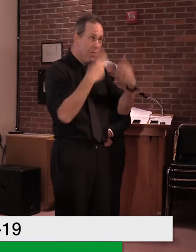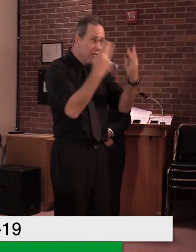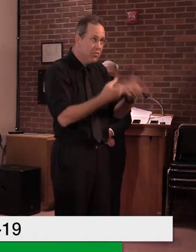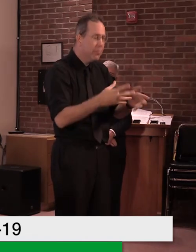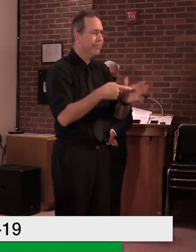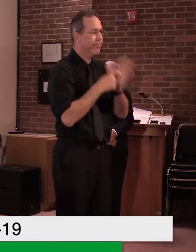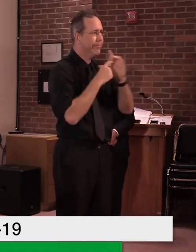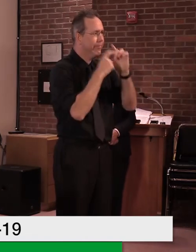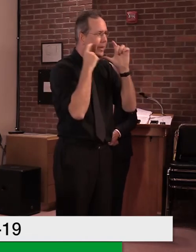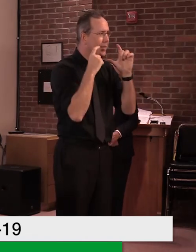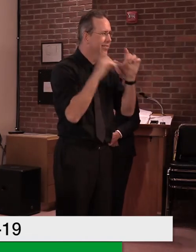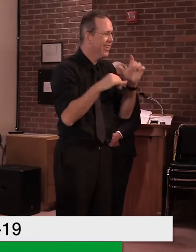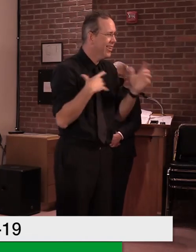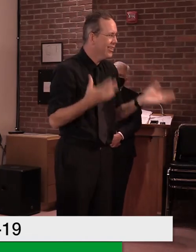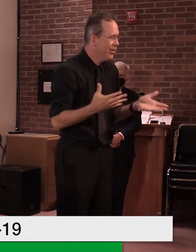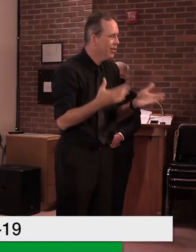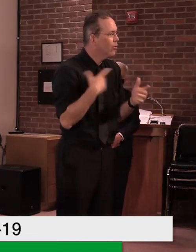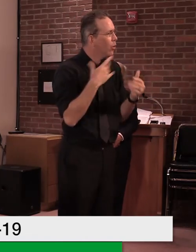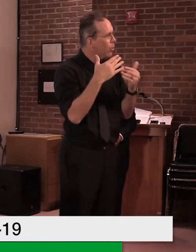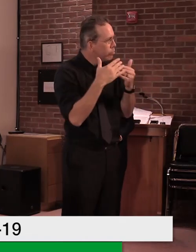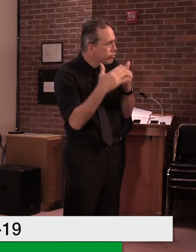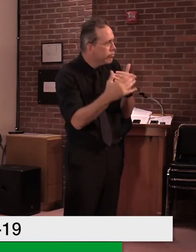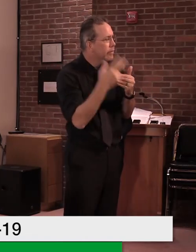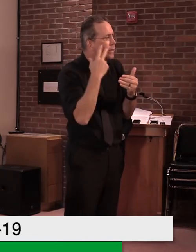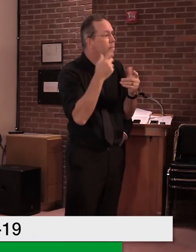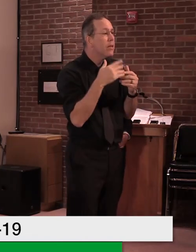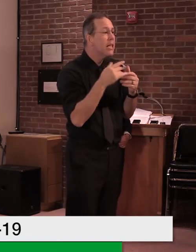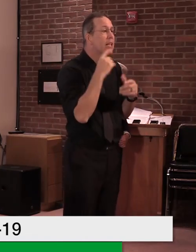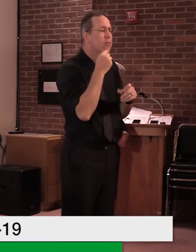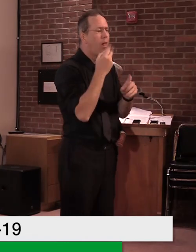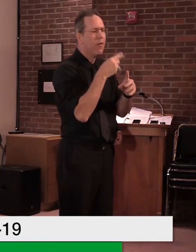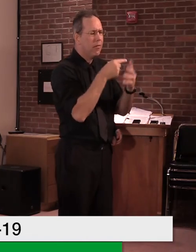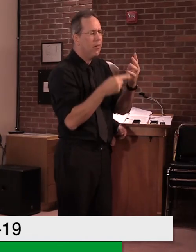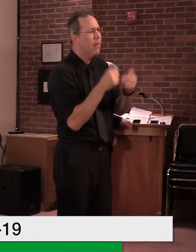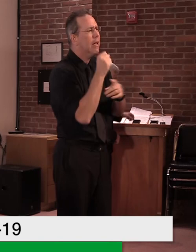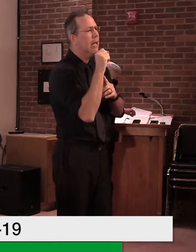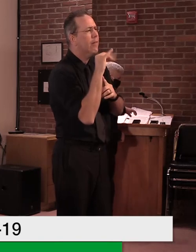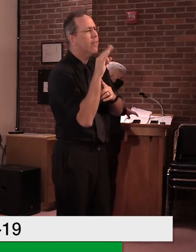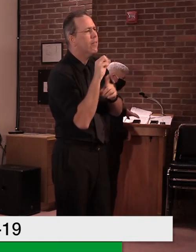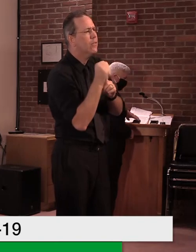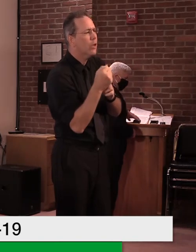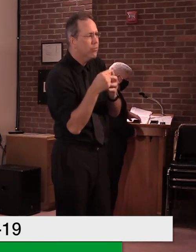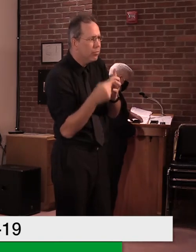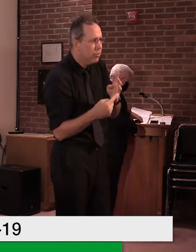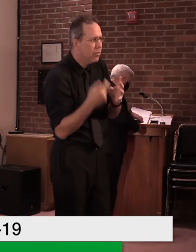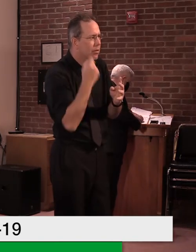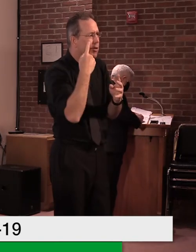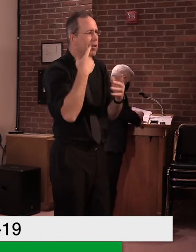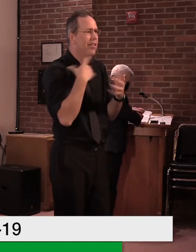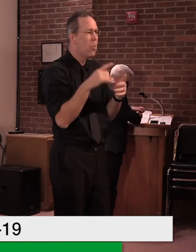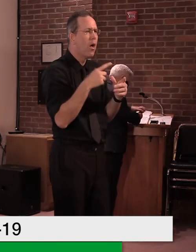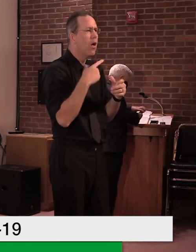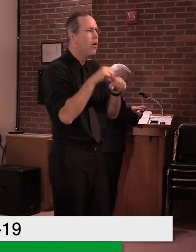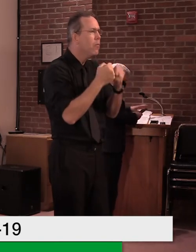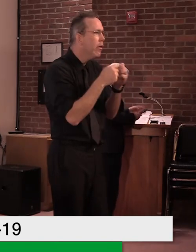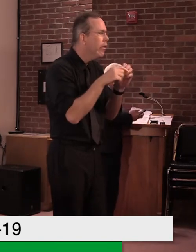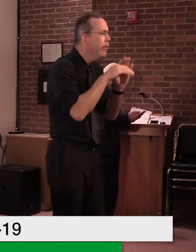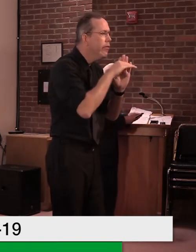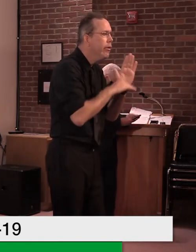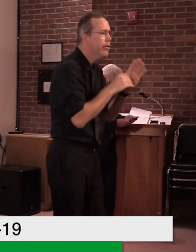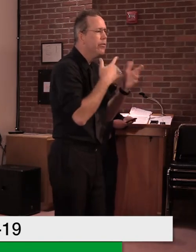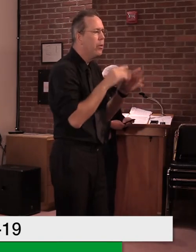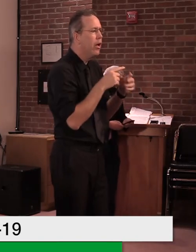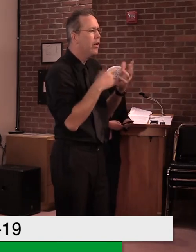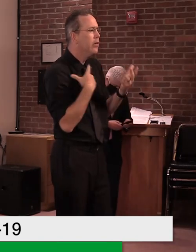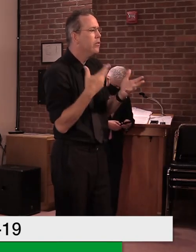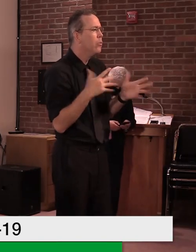we'll continue to watch the data to inform the traveling public so we don't bring more of the virus into the state